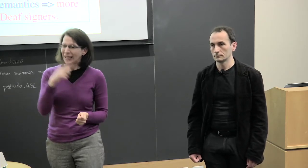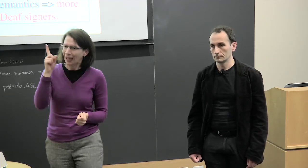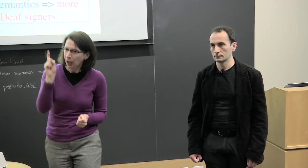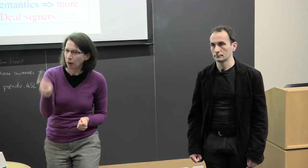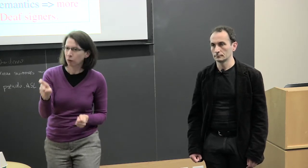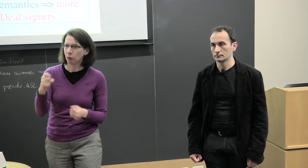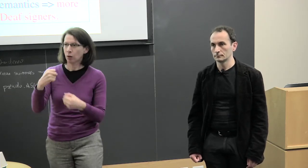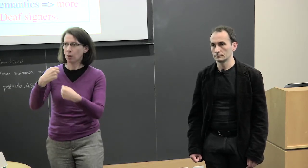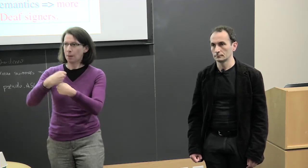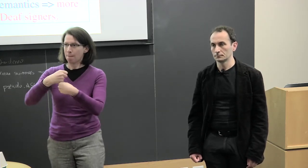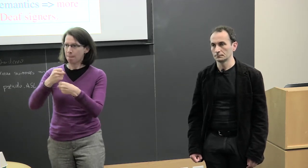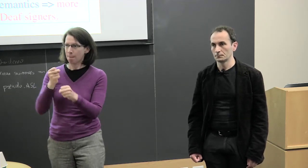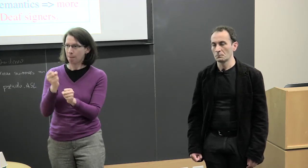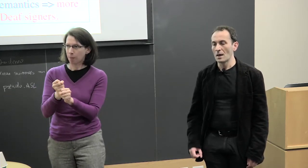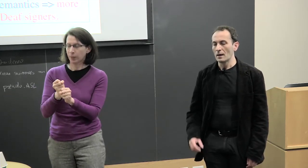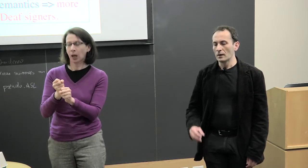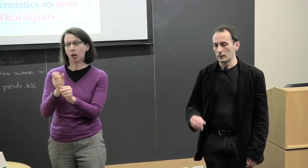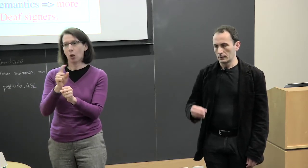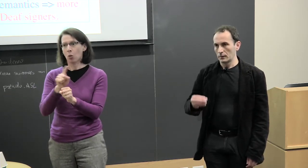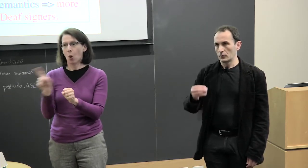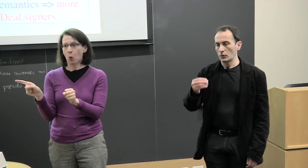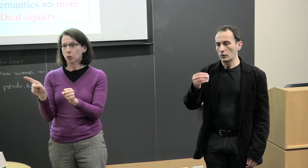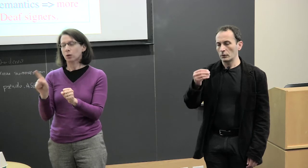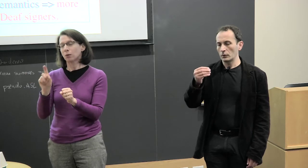make the utterance felicitous.